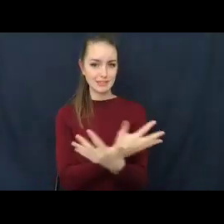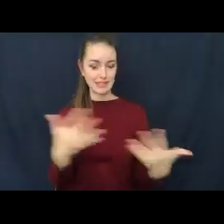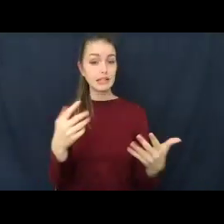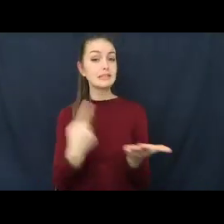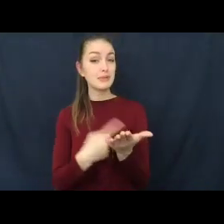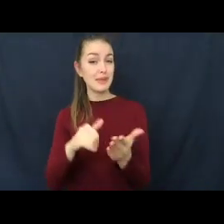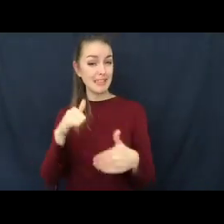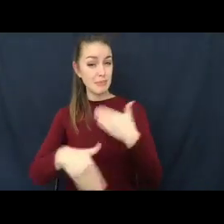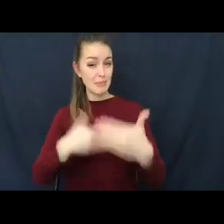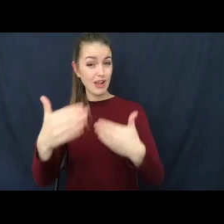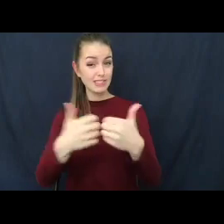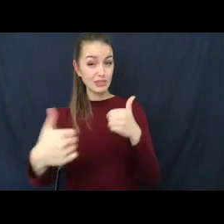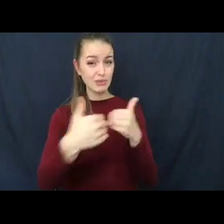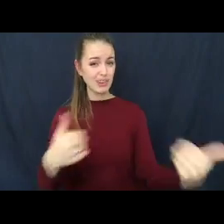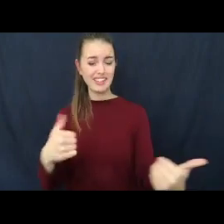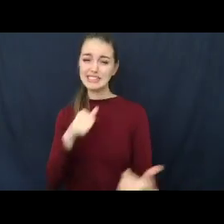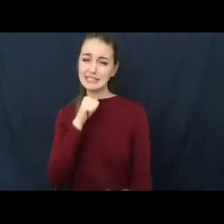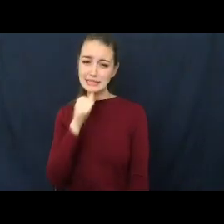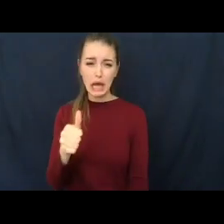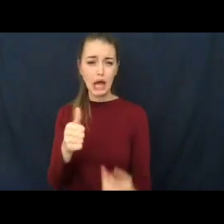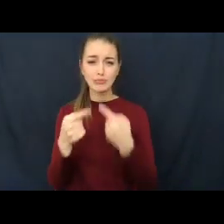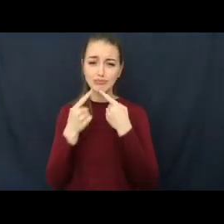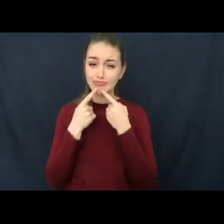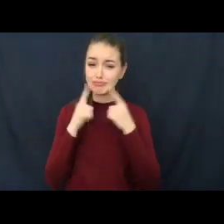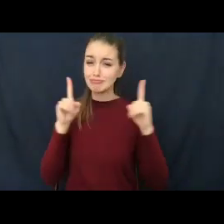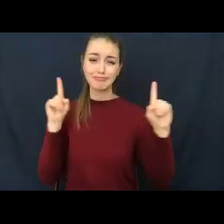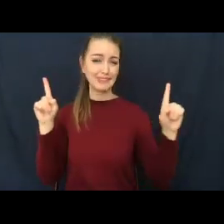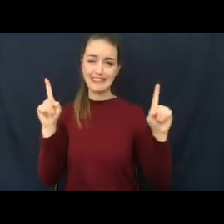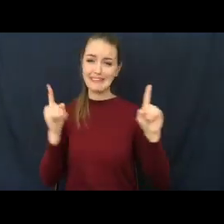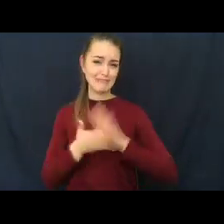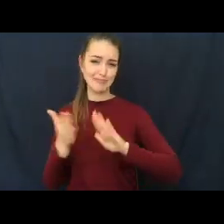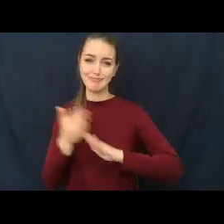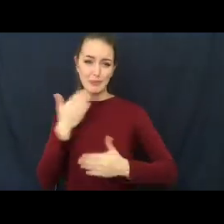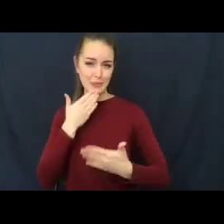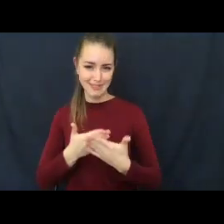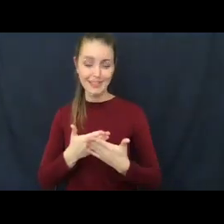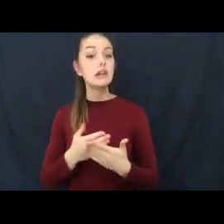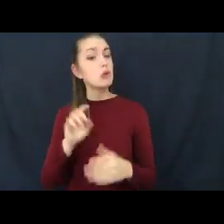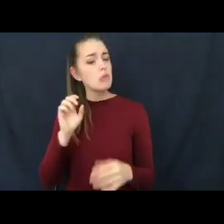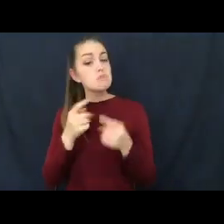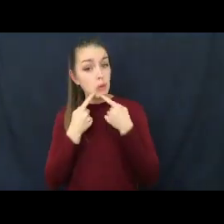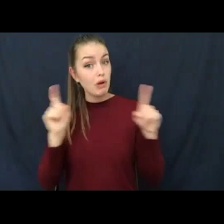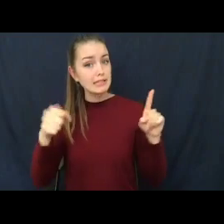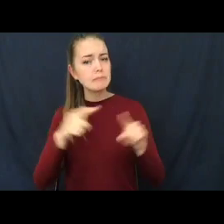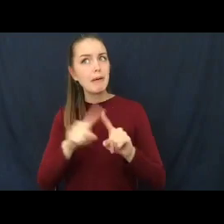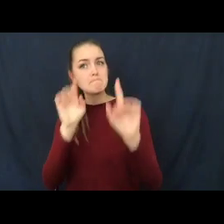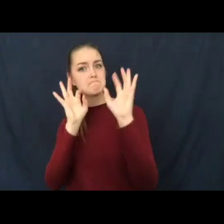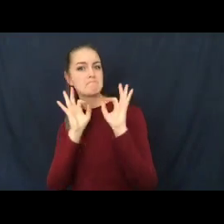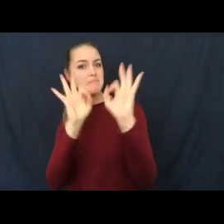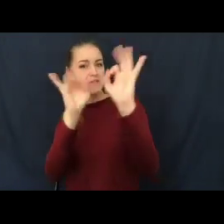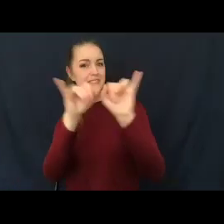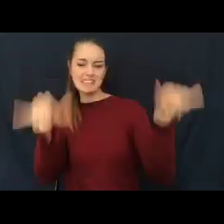process it doesn't work that well. Like it works, but it's not perfect. It's not a perfect